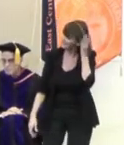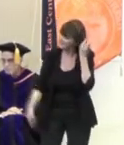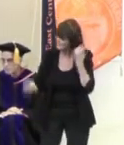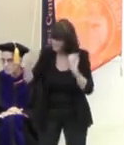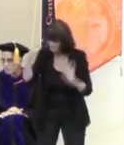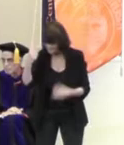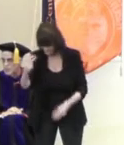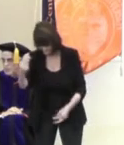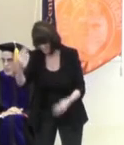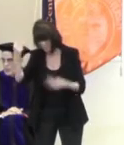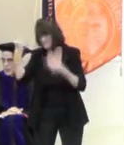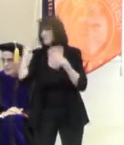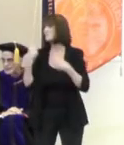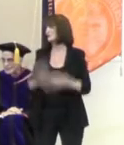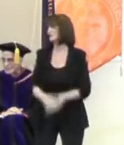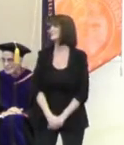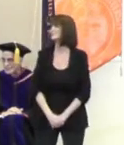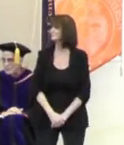Memories.